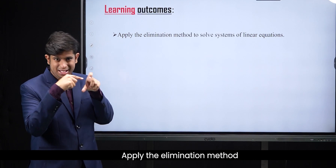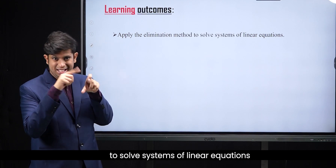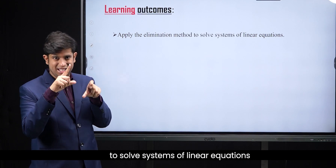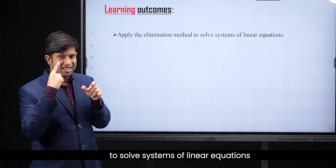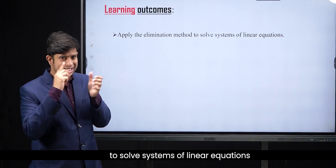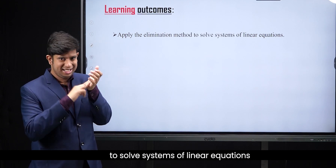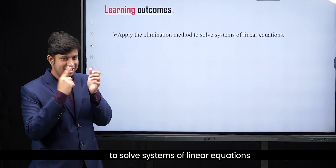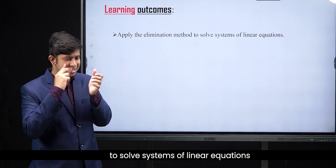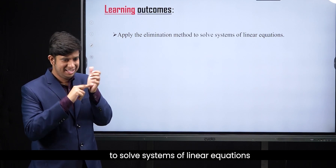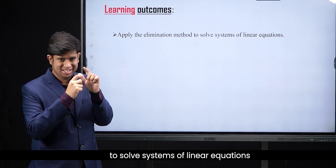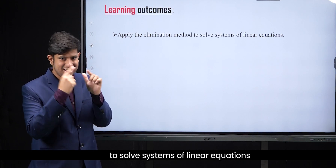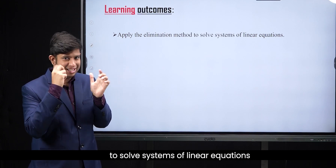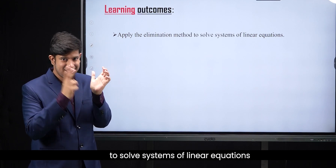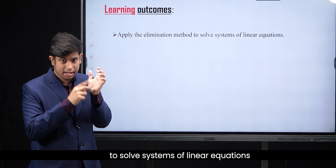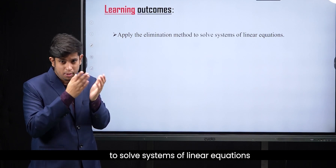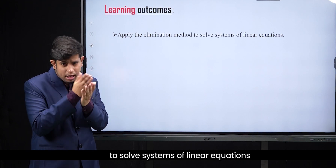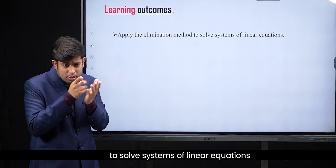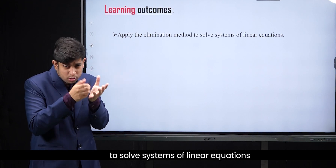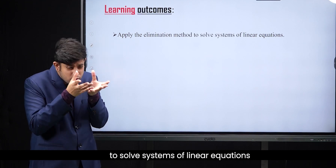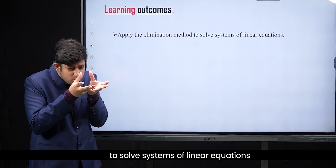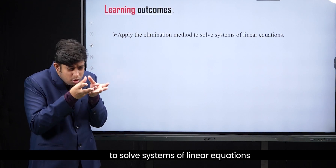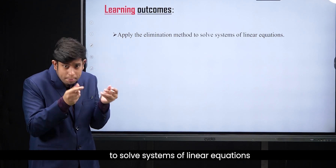to solve systems of linear equation.